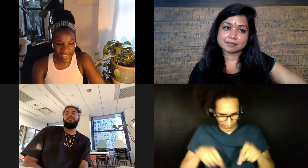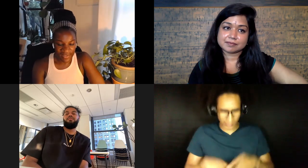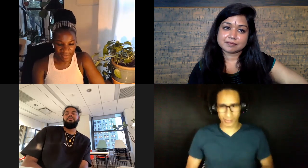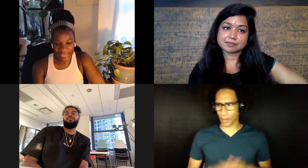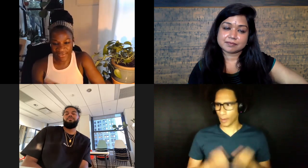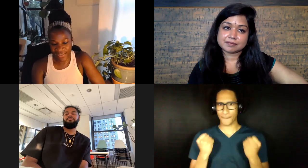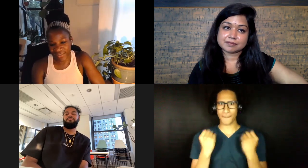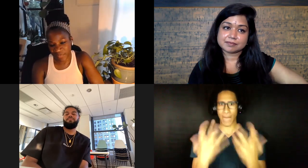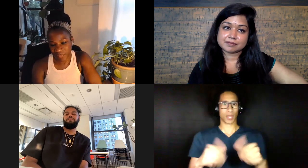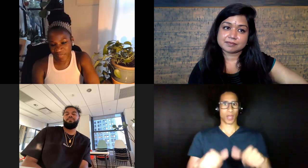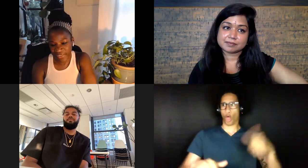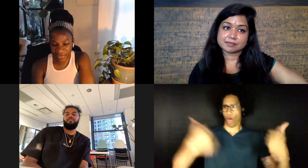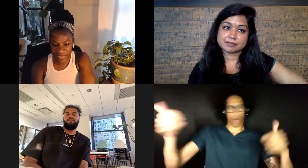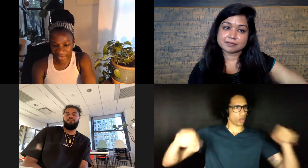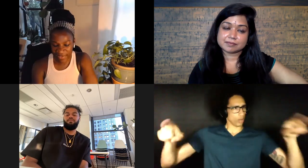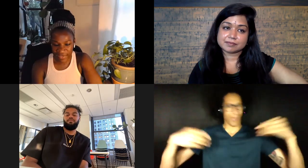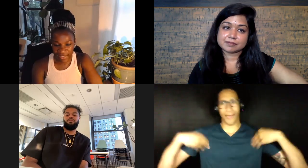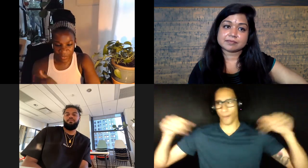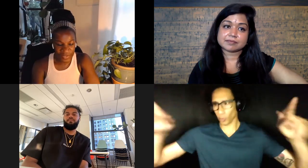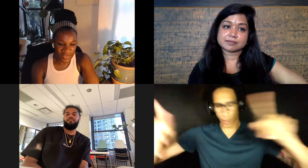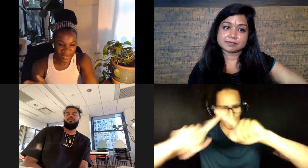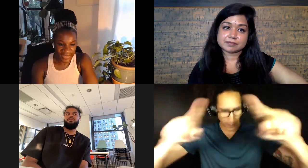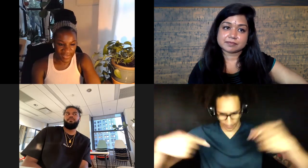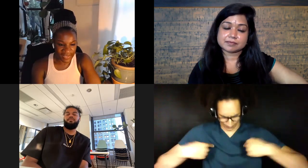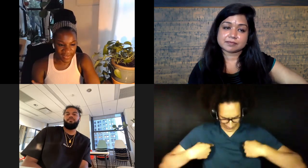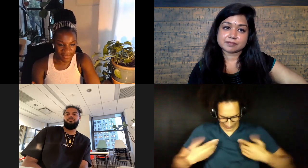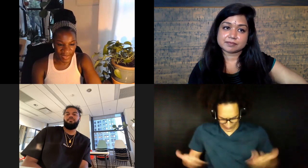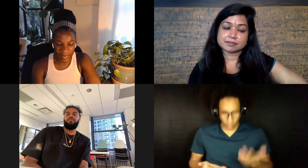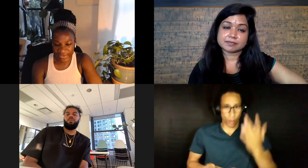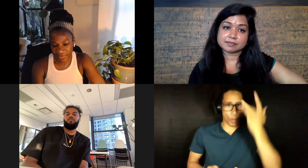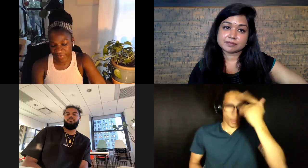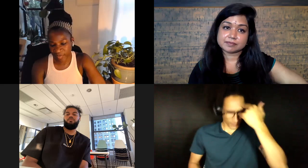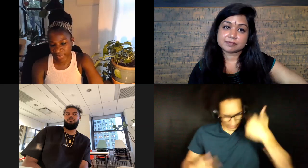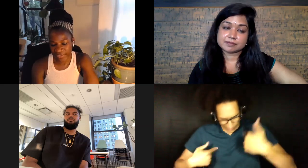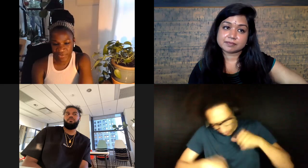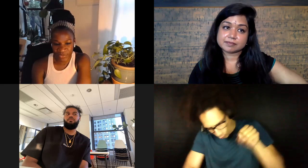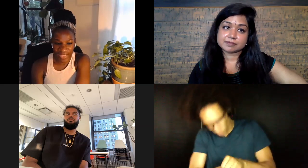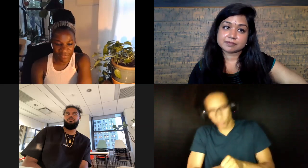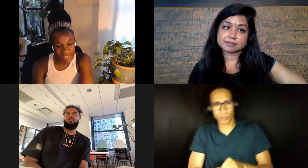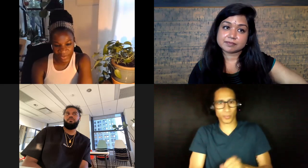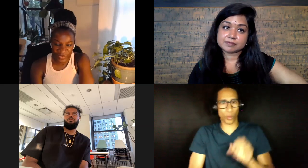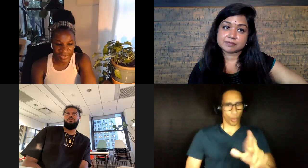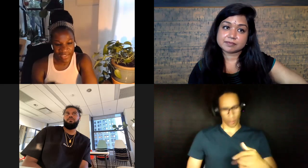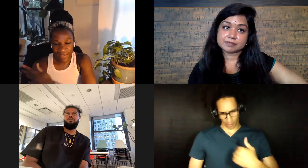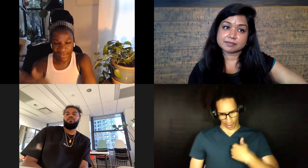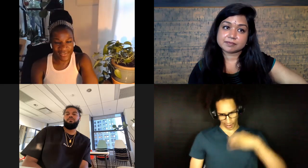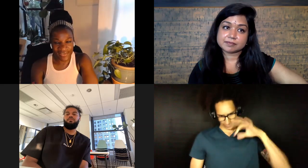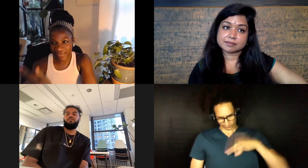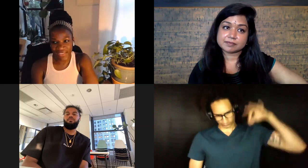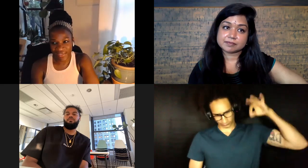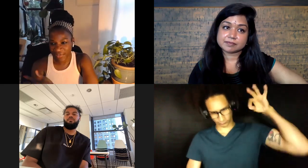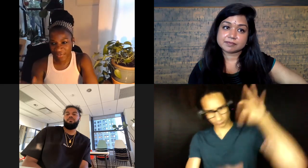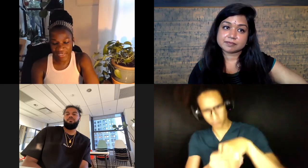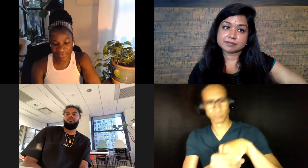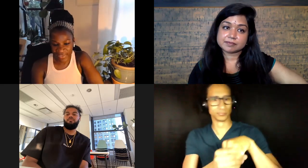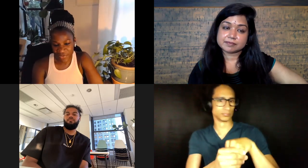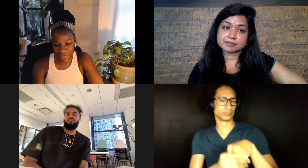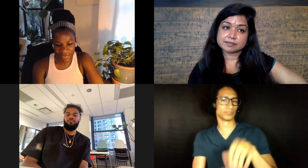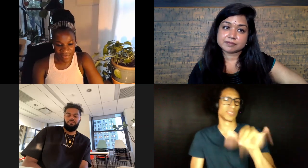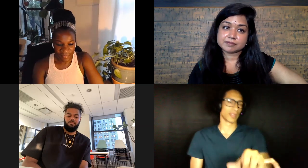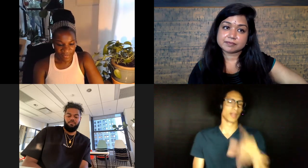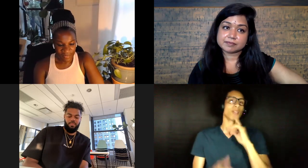guy named Prakash Chiraman who has been wrongfully accused, and spent about 5 years in Rikers, and a whole thing happened.